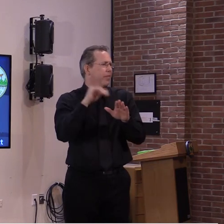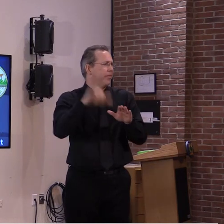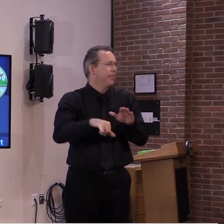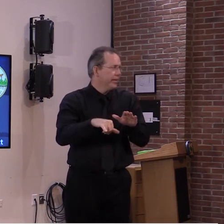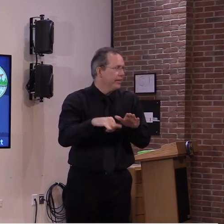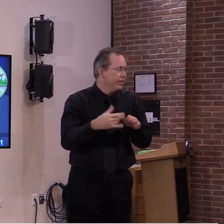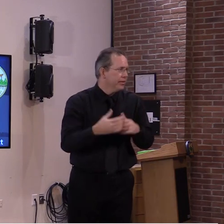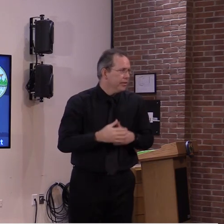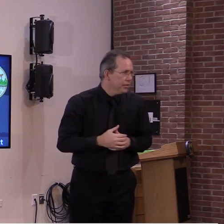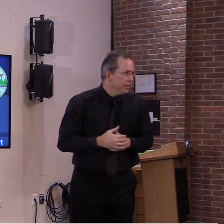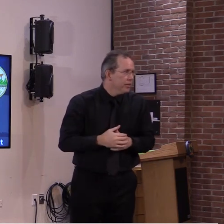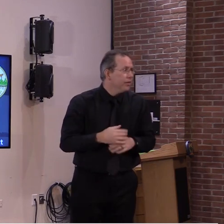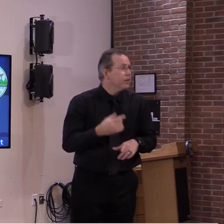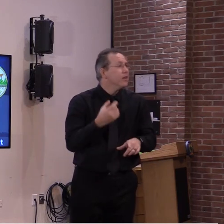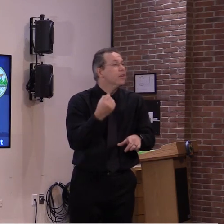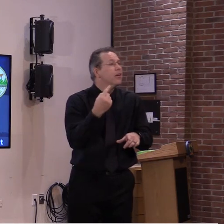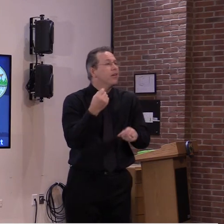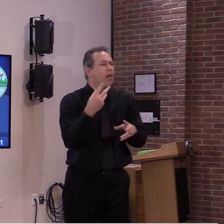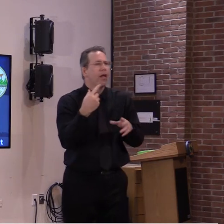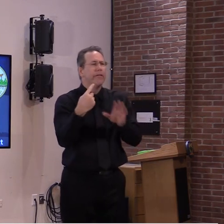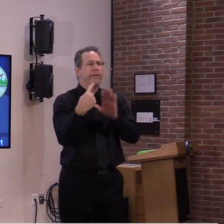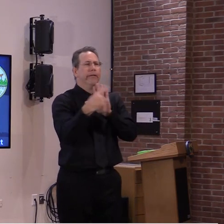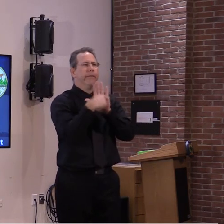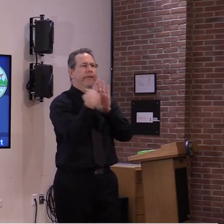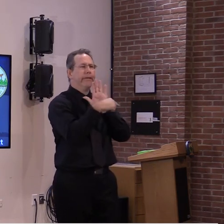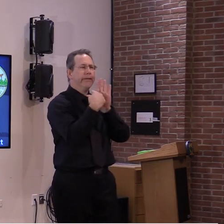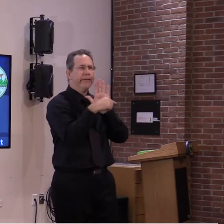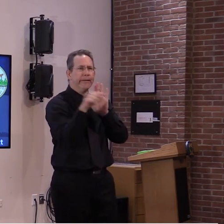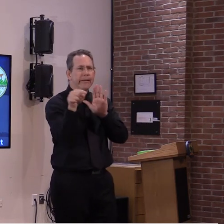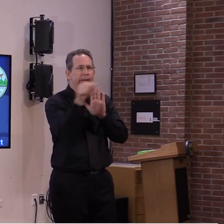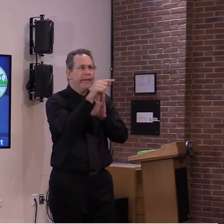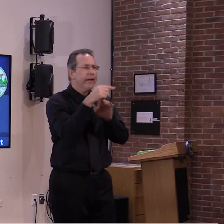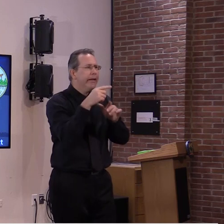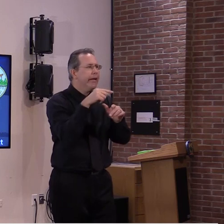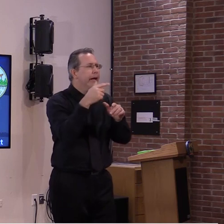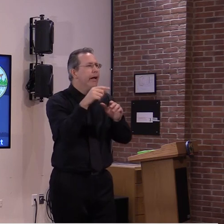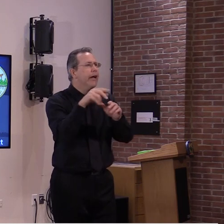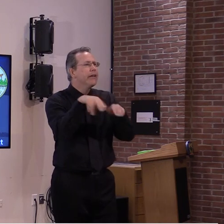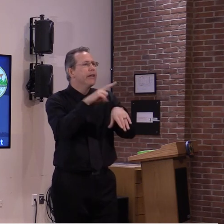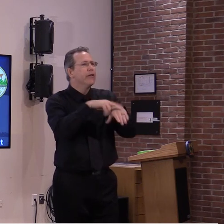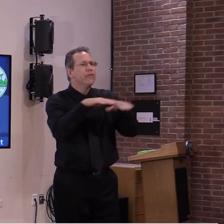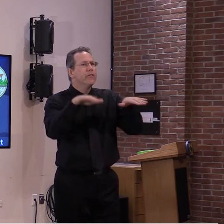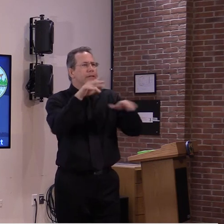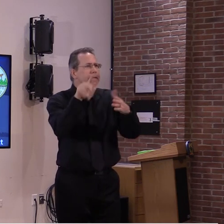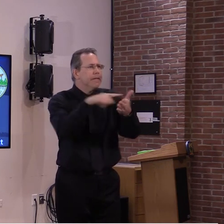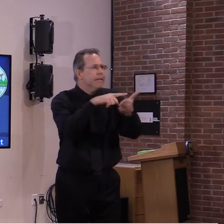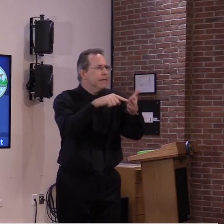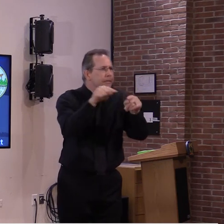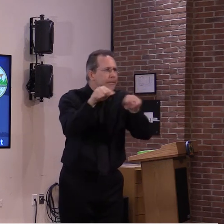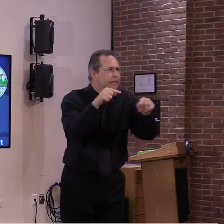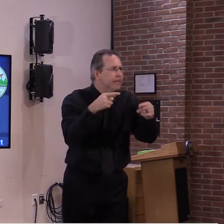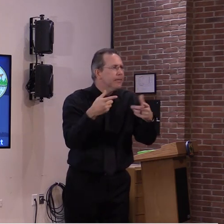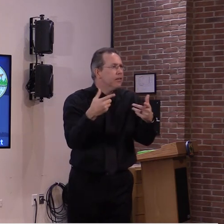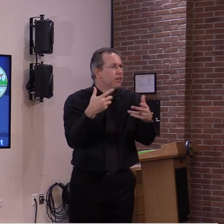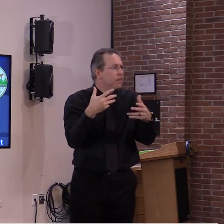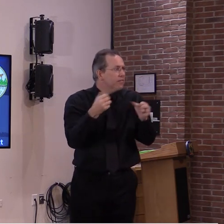leveraged nationally at the fact that the strategy for the first phase relied on the healthcare